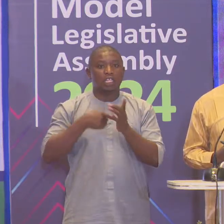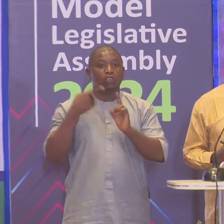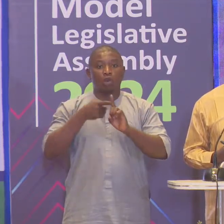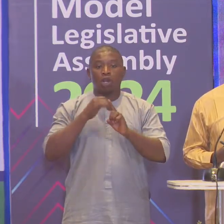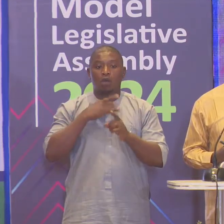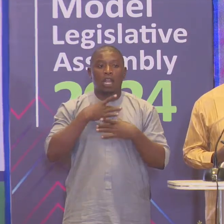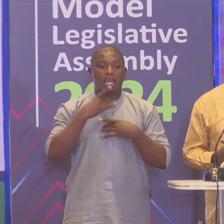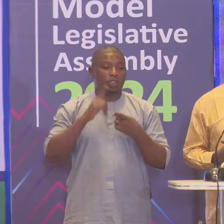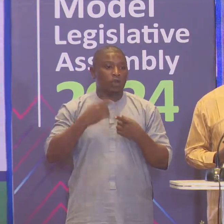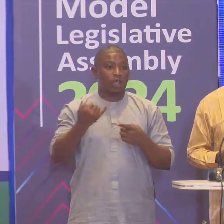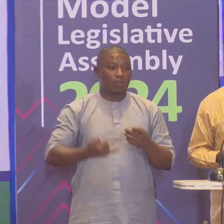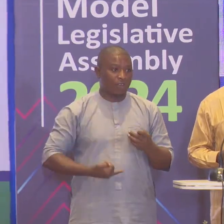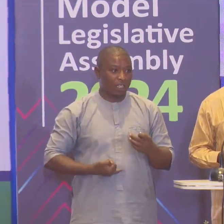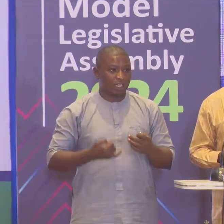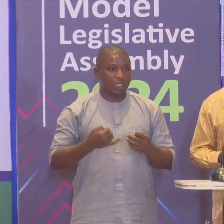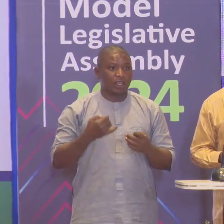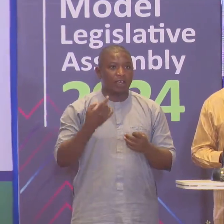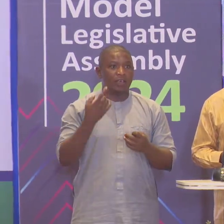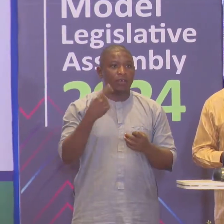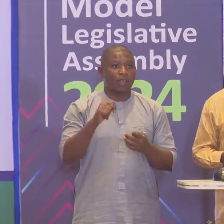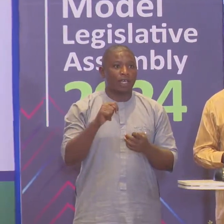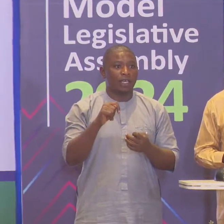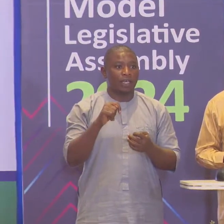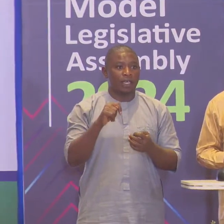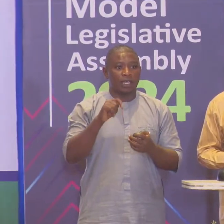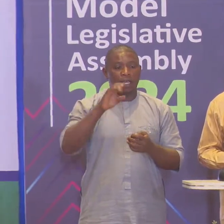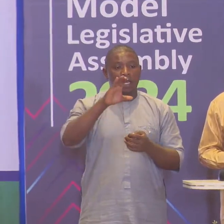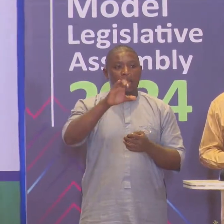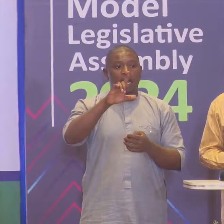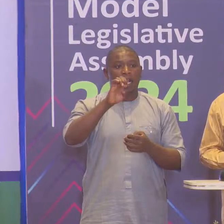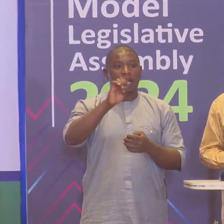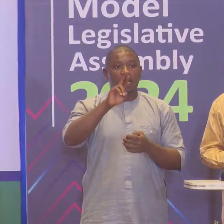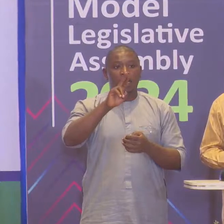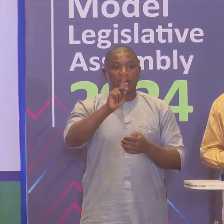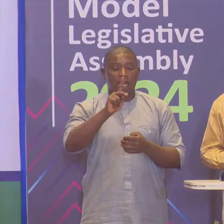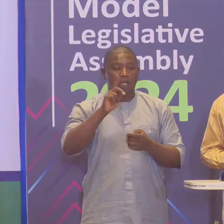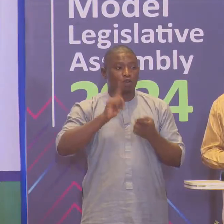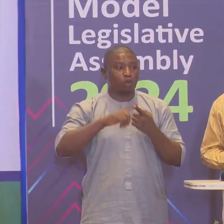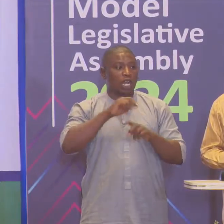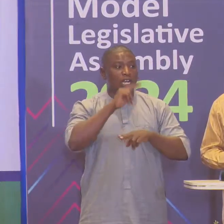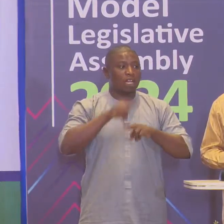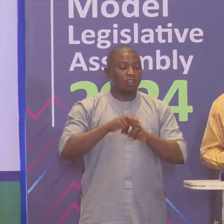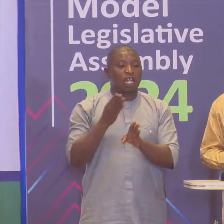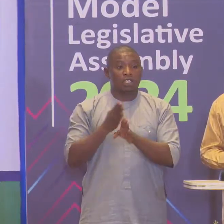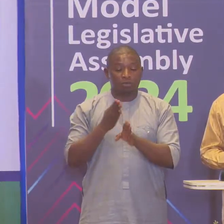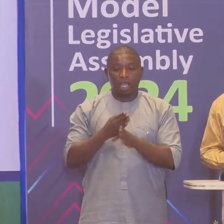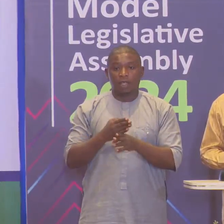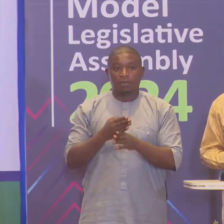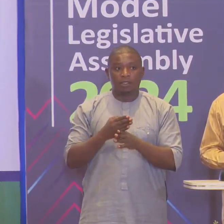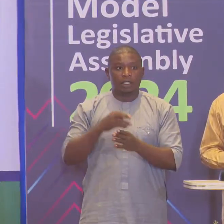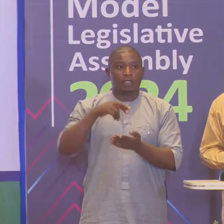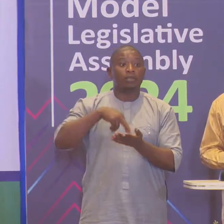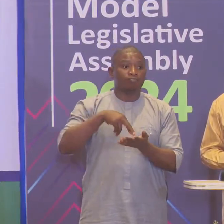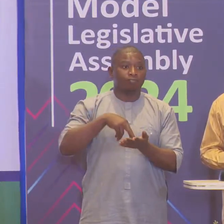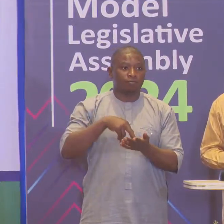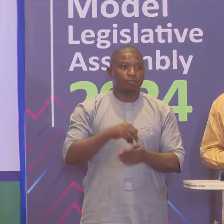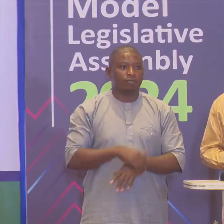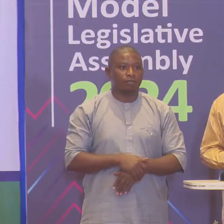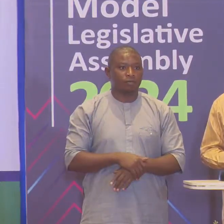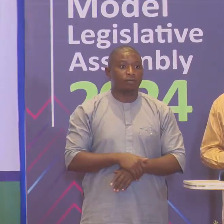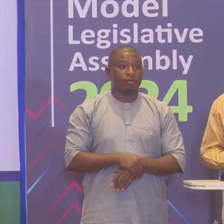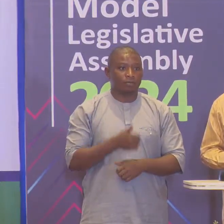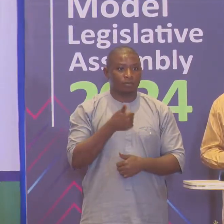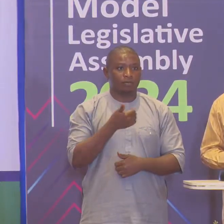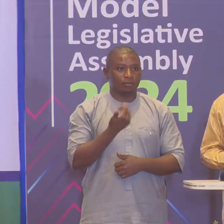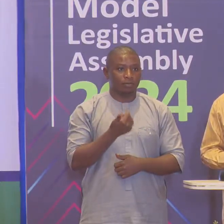remarks the clerk to the National Assembly, aptly represented by Mr. Godwin Ekpeyong, Secretary,